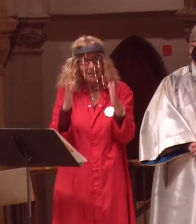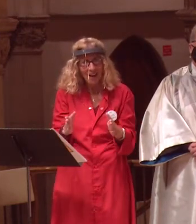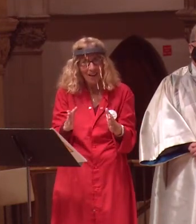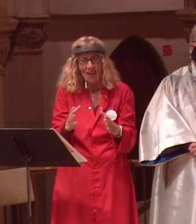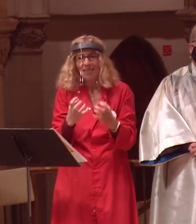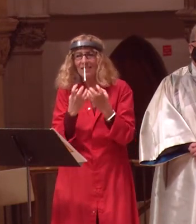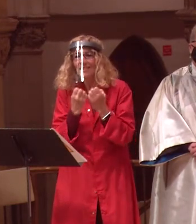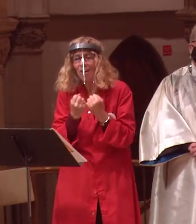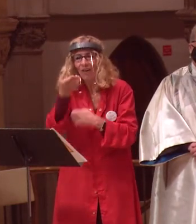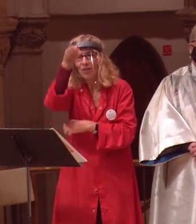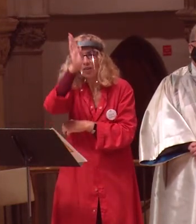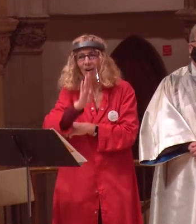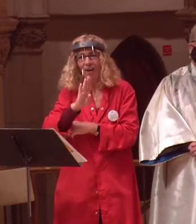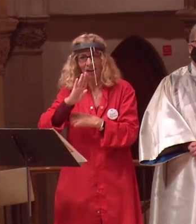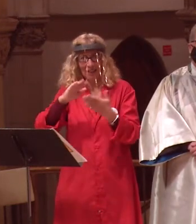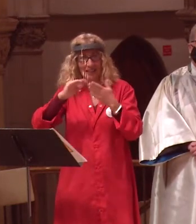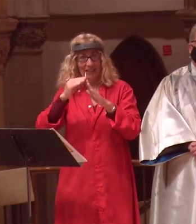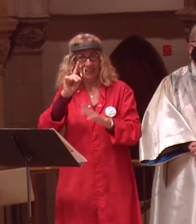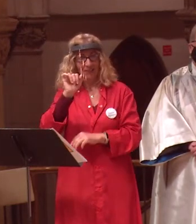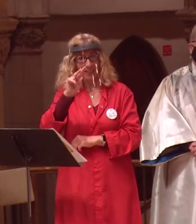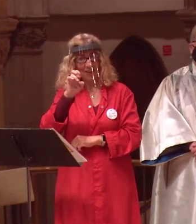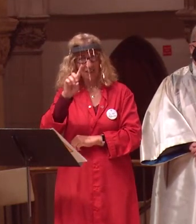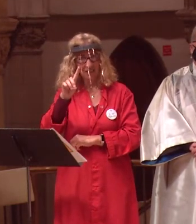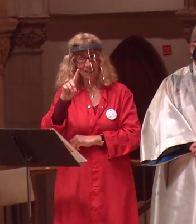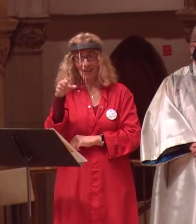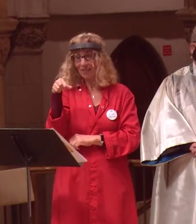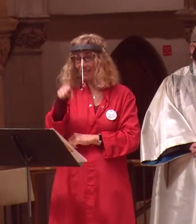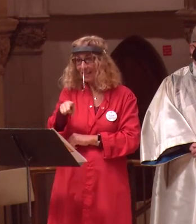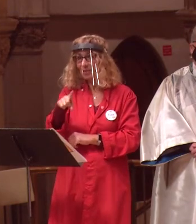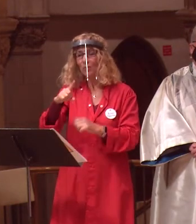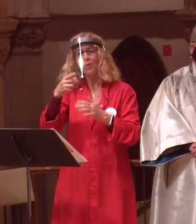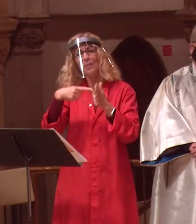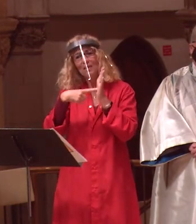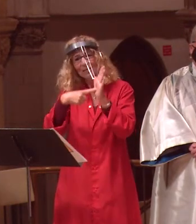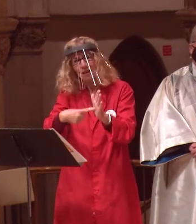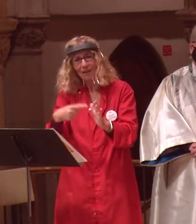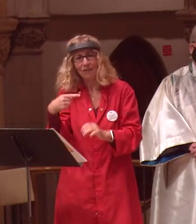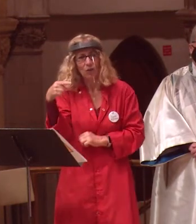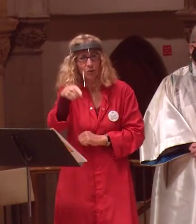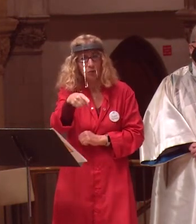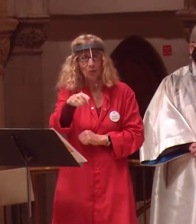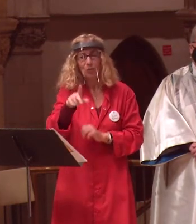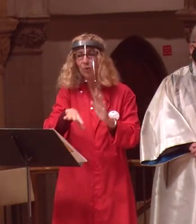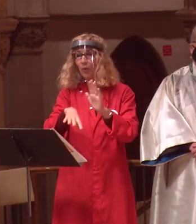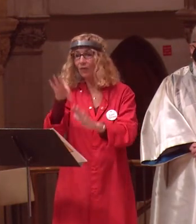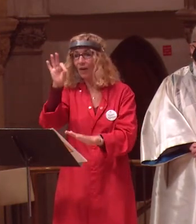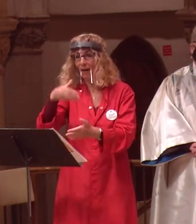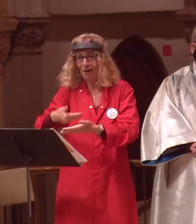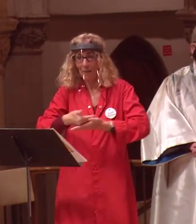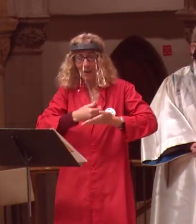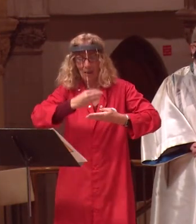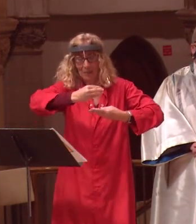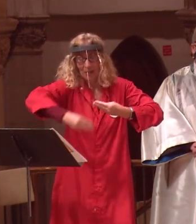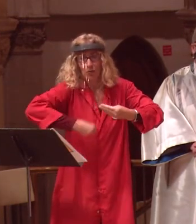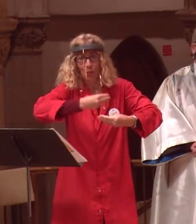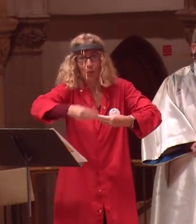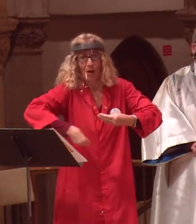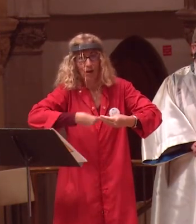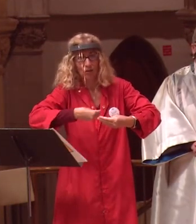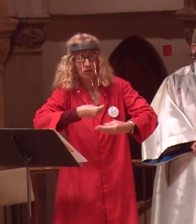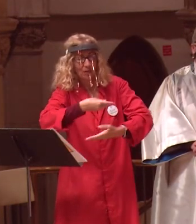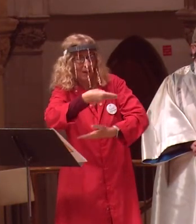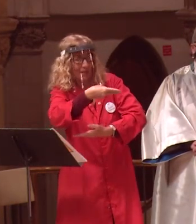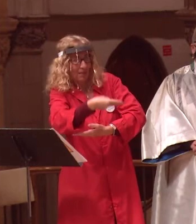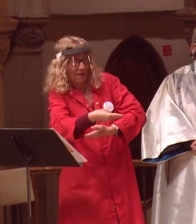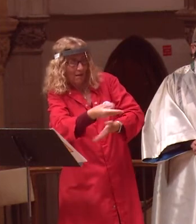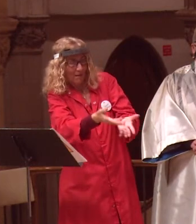sovereign God in the city of David. This will be a sign for you. You will find a baby swaddled and lying